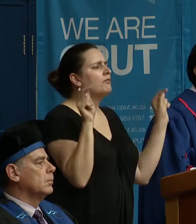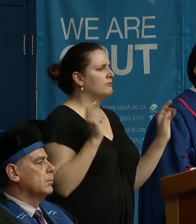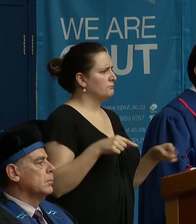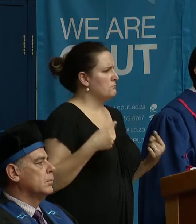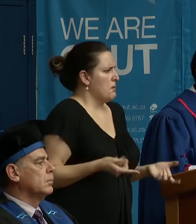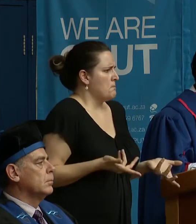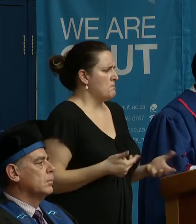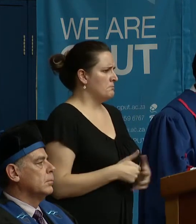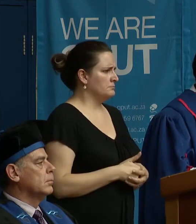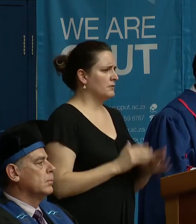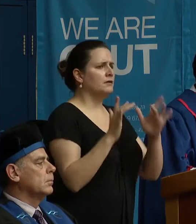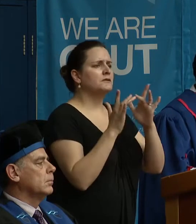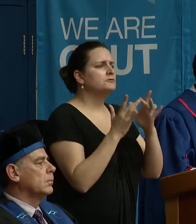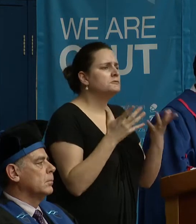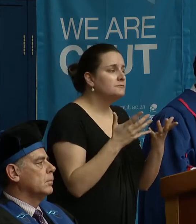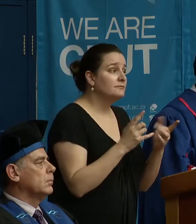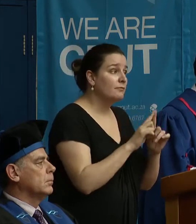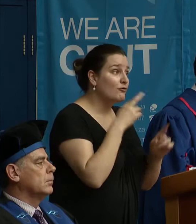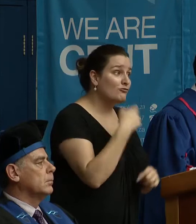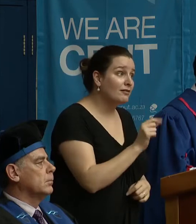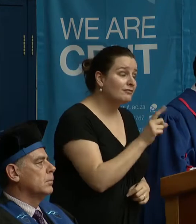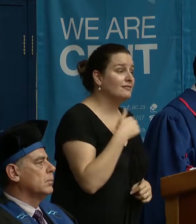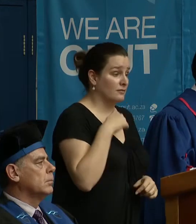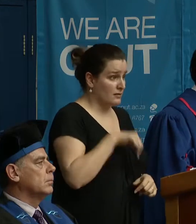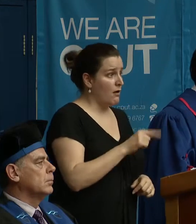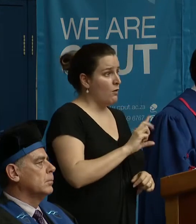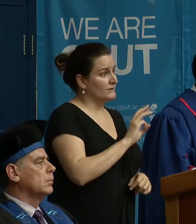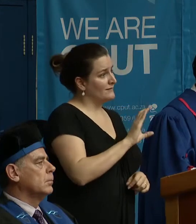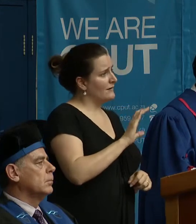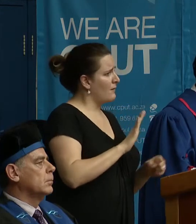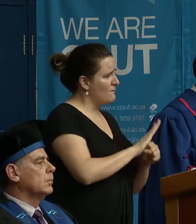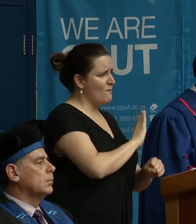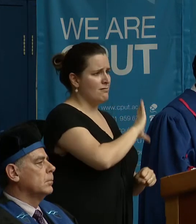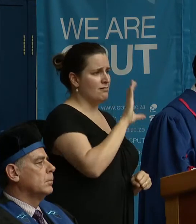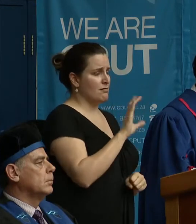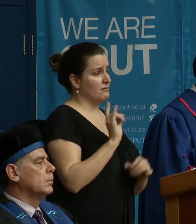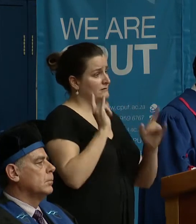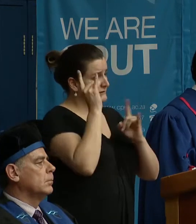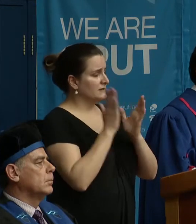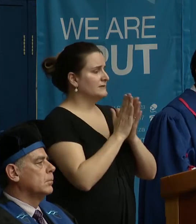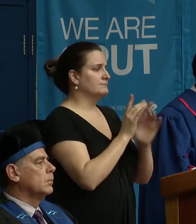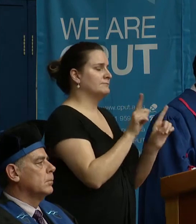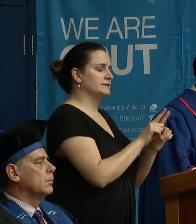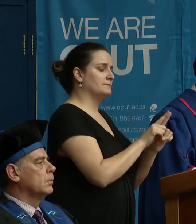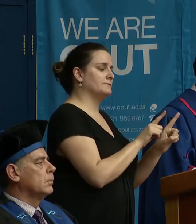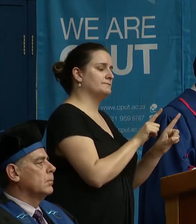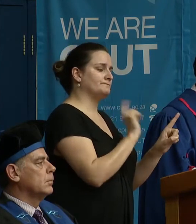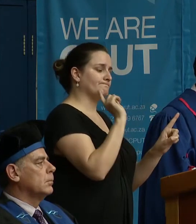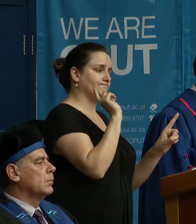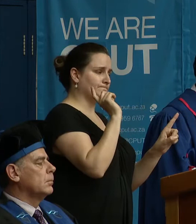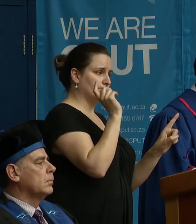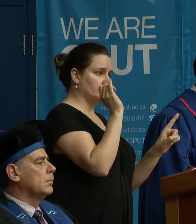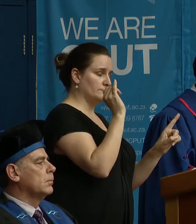this infrastructure is currently being deployed across the province, both in the urban and rural area. About 50% of the schools